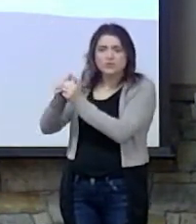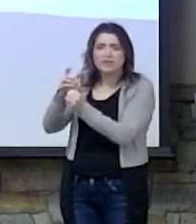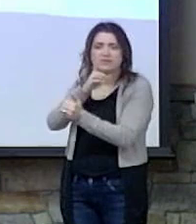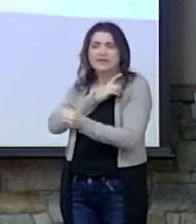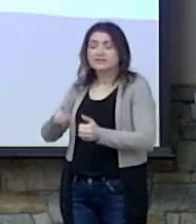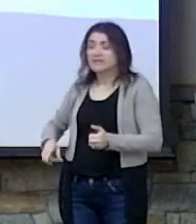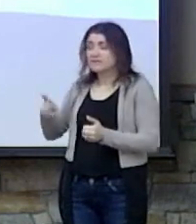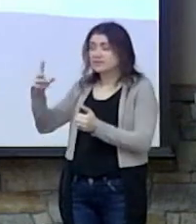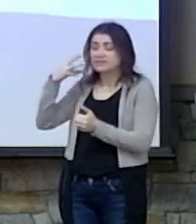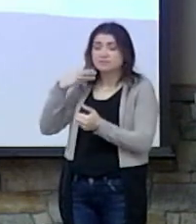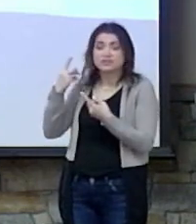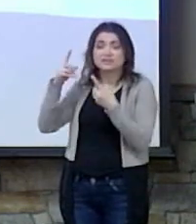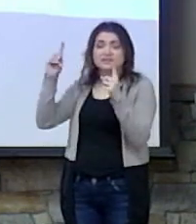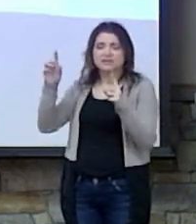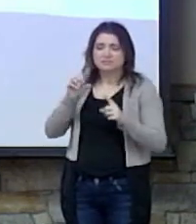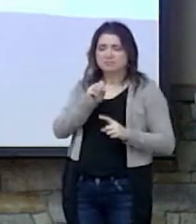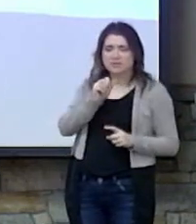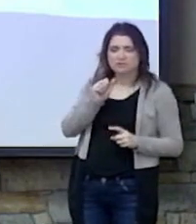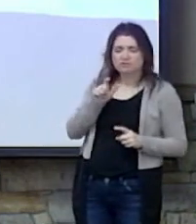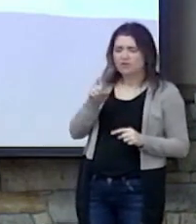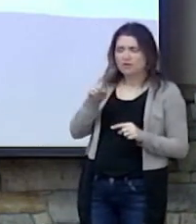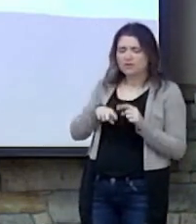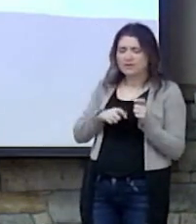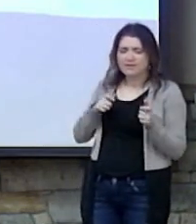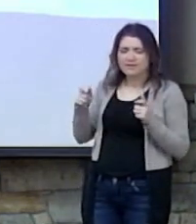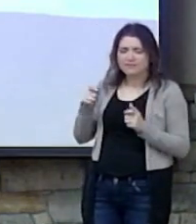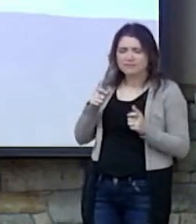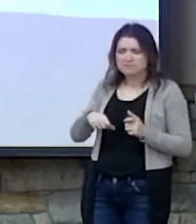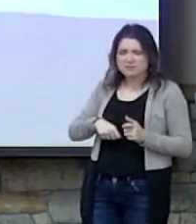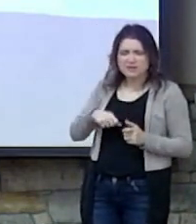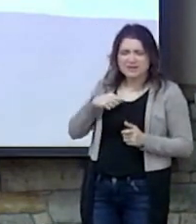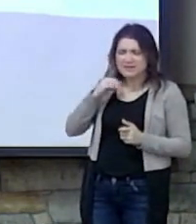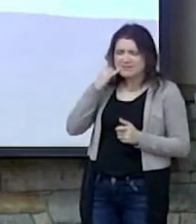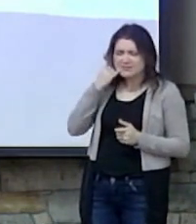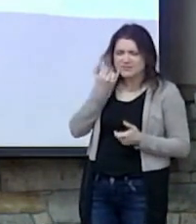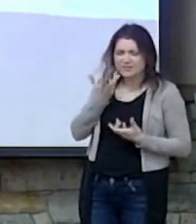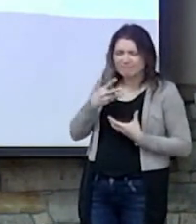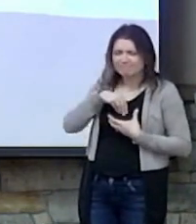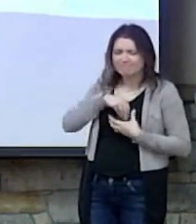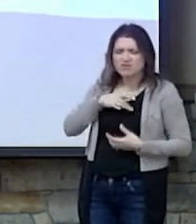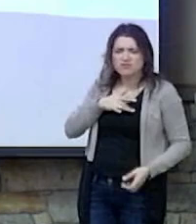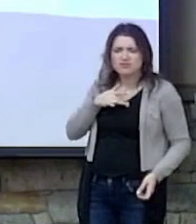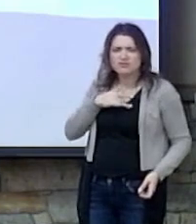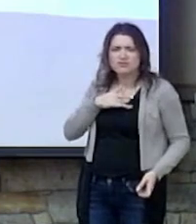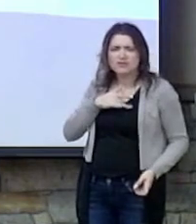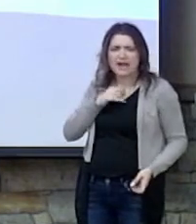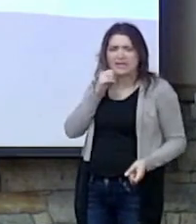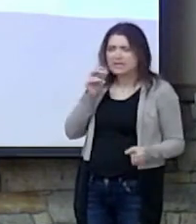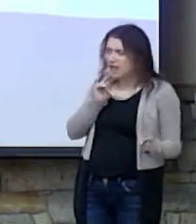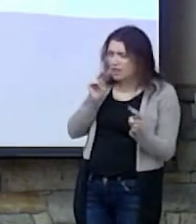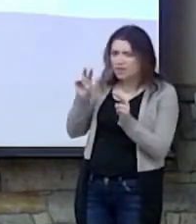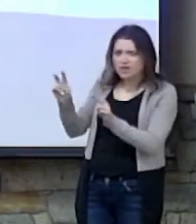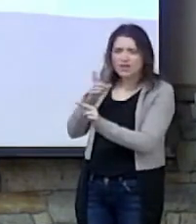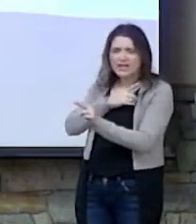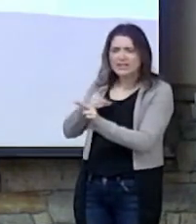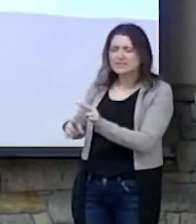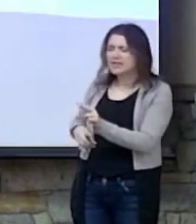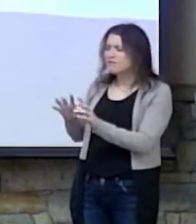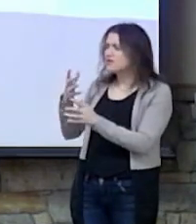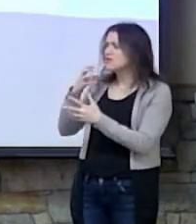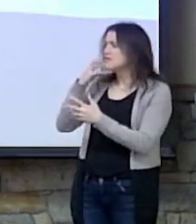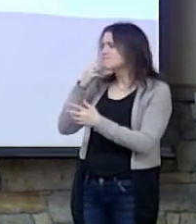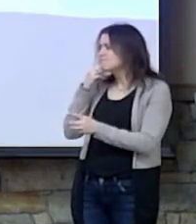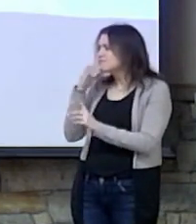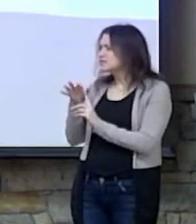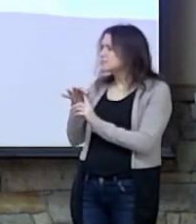you see, Saul couldn't handle it. Pride and jealousy entered his heart, and he no longer looked at David as someone that was special, that